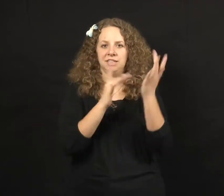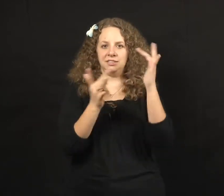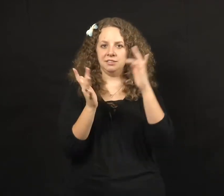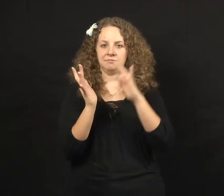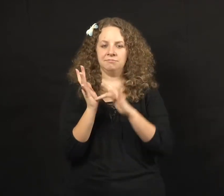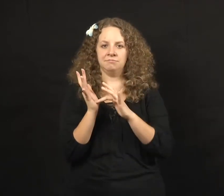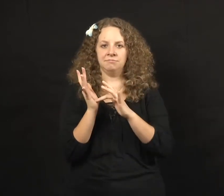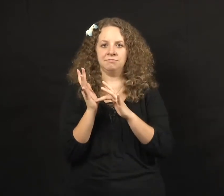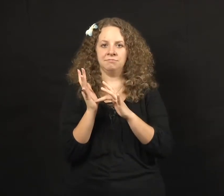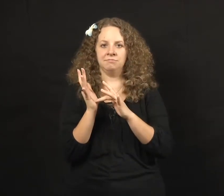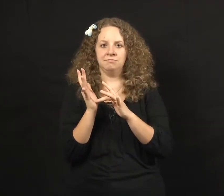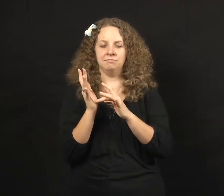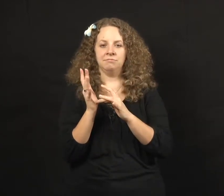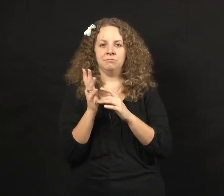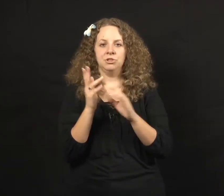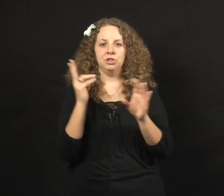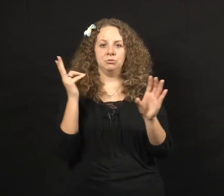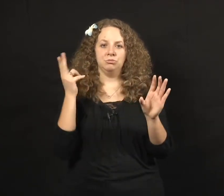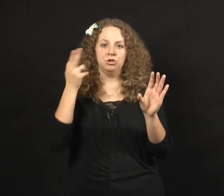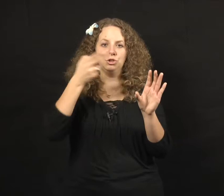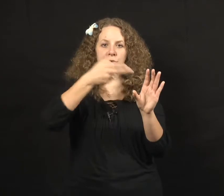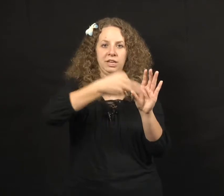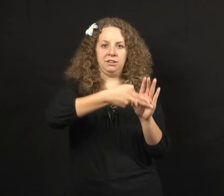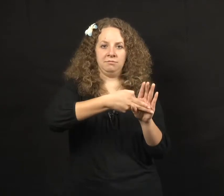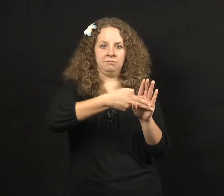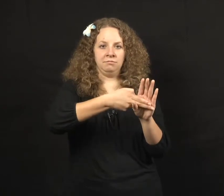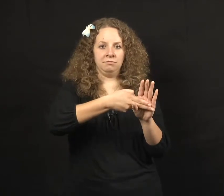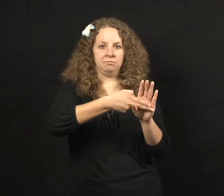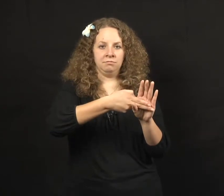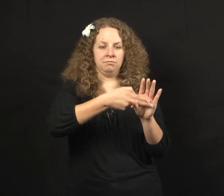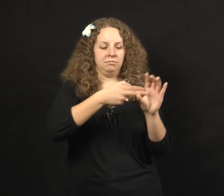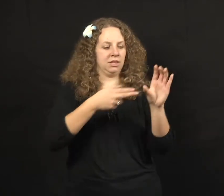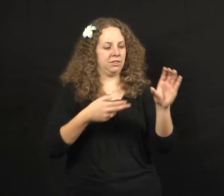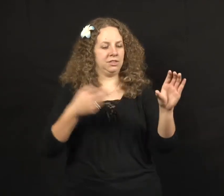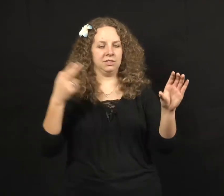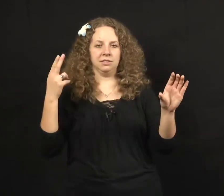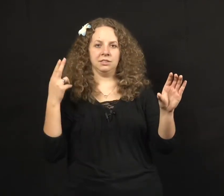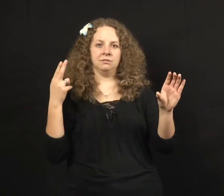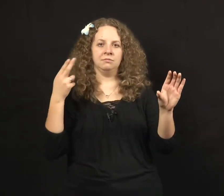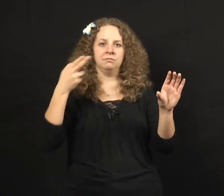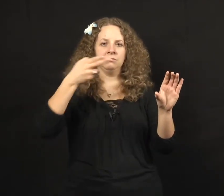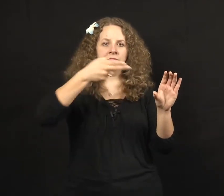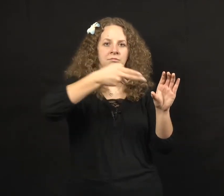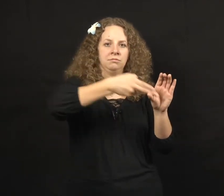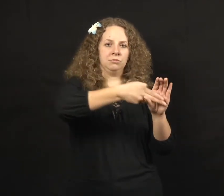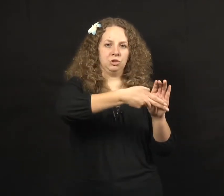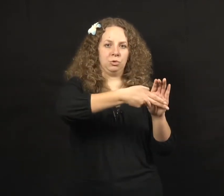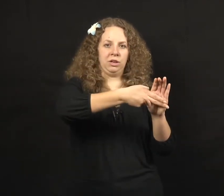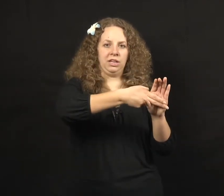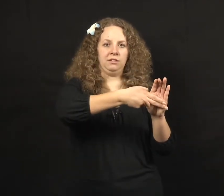Jesus. To join, like this is joining.